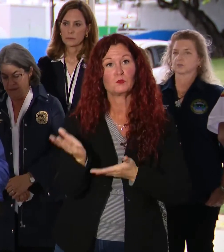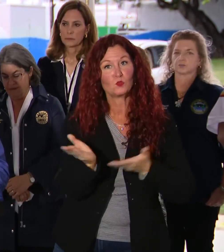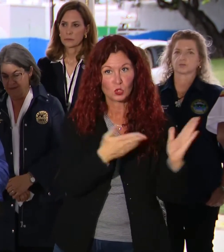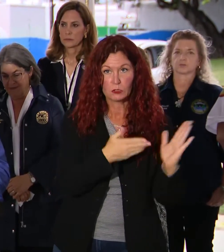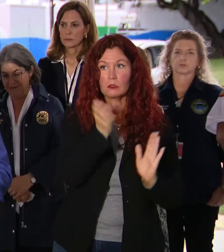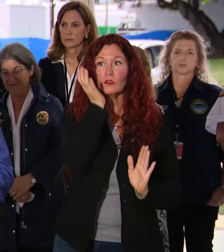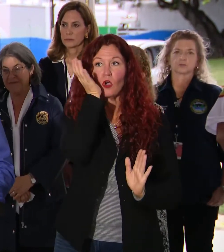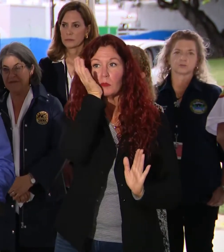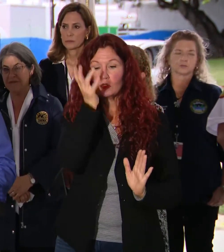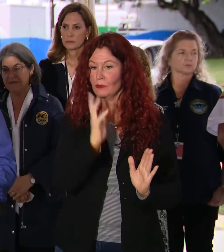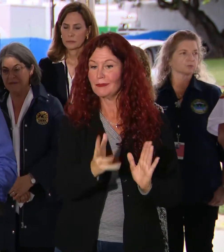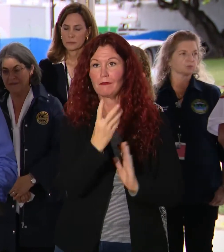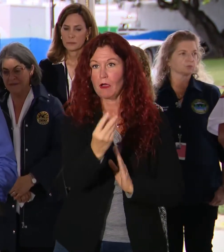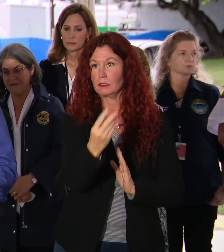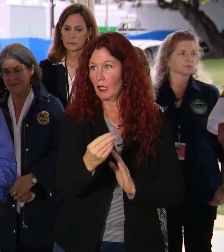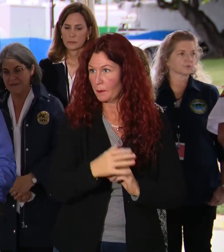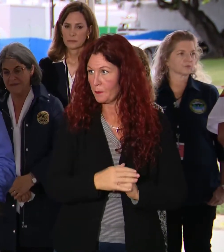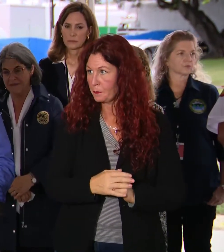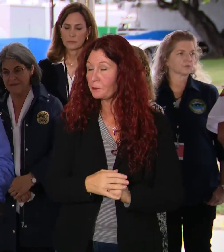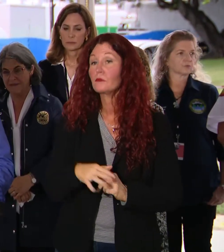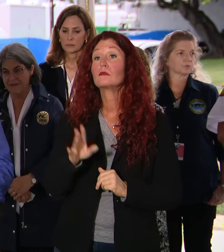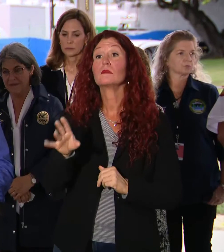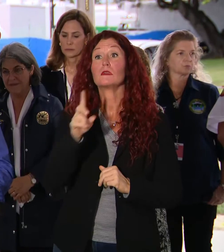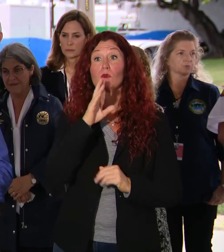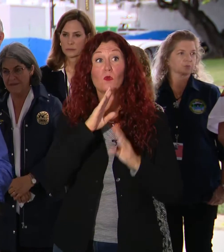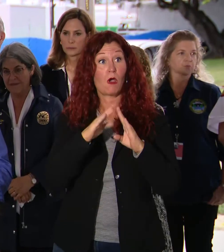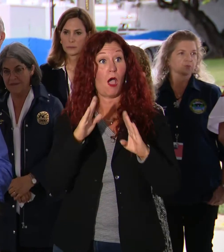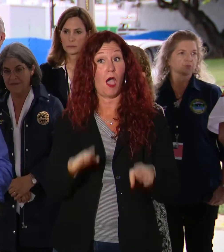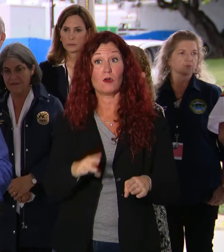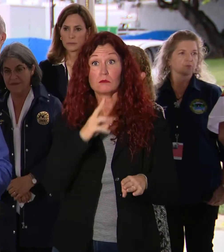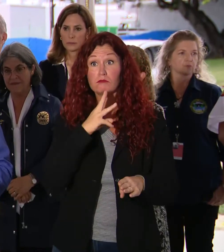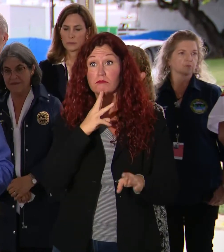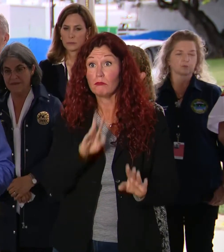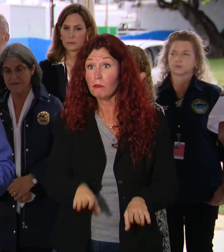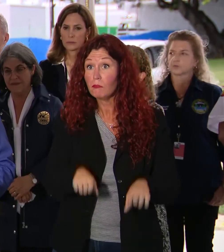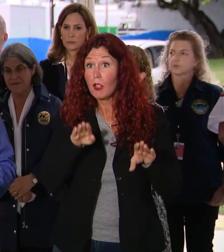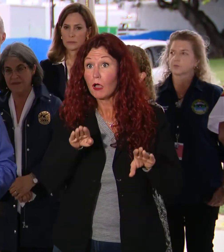zone. If you would like more information on hurricane preparedness, visit